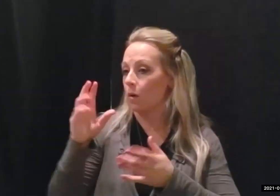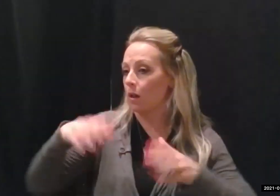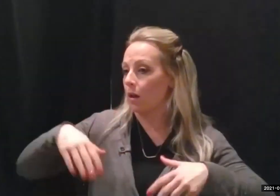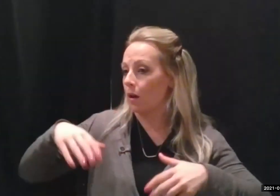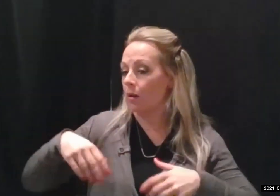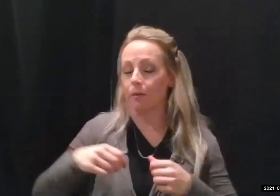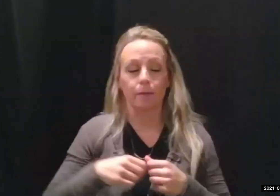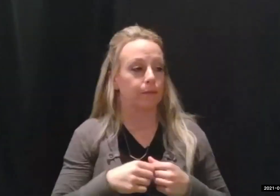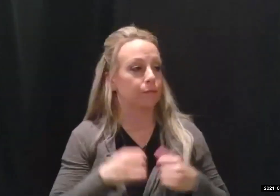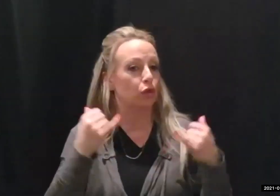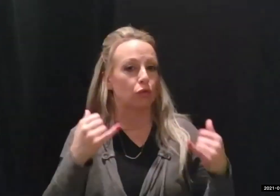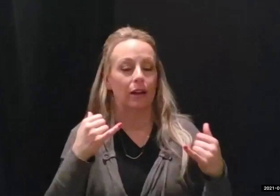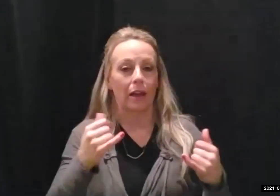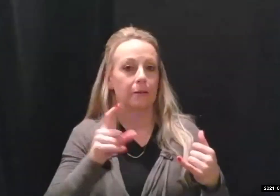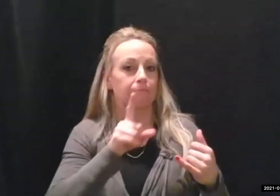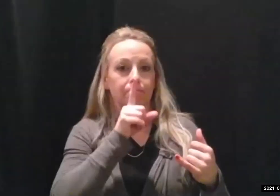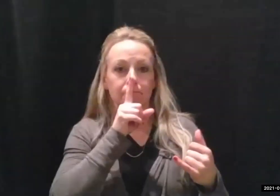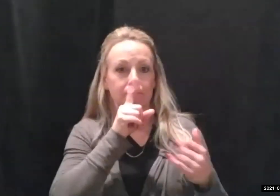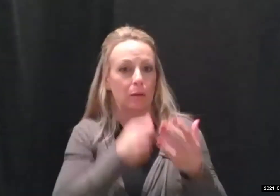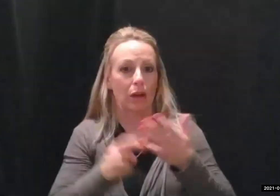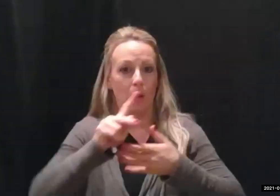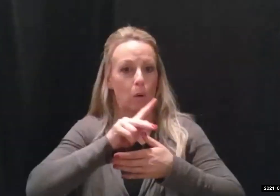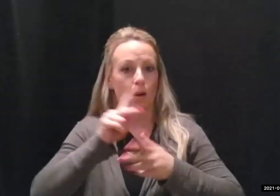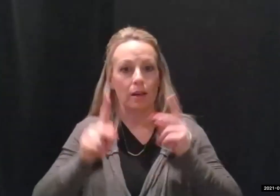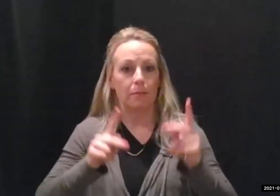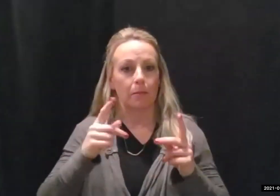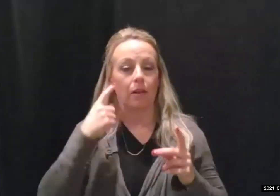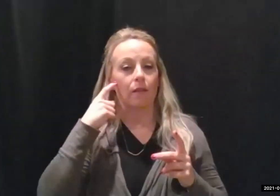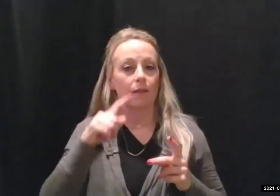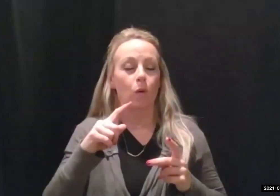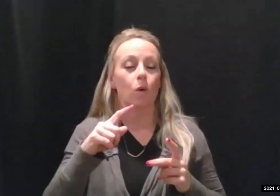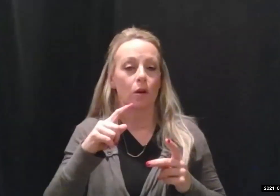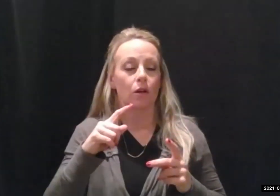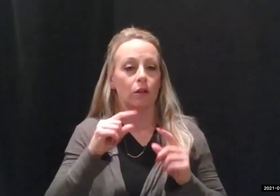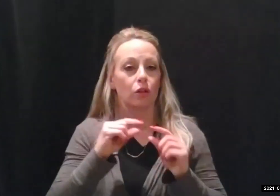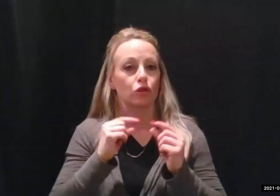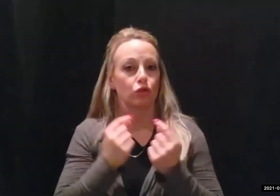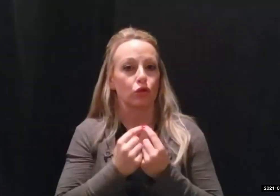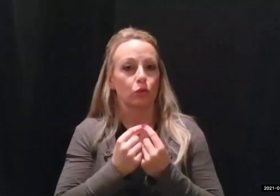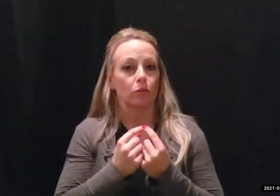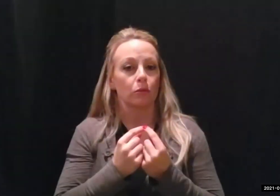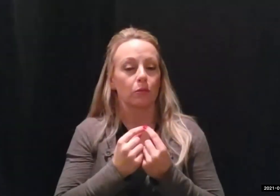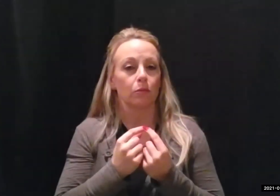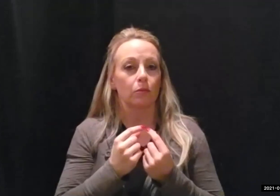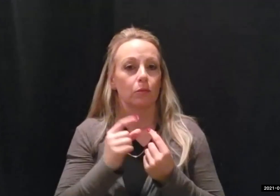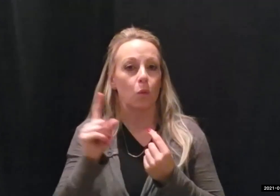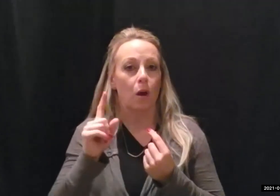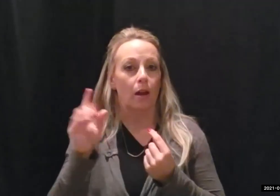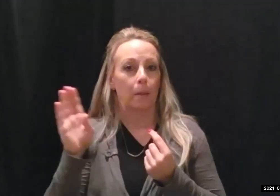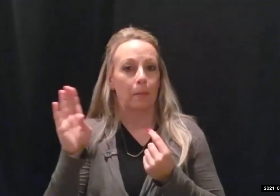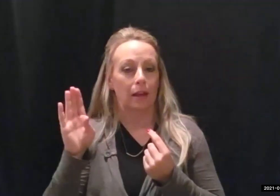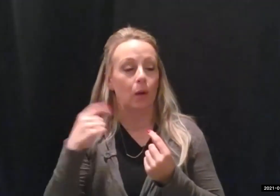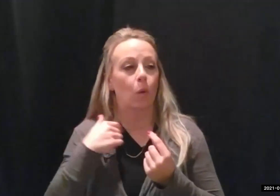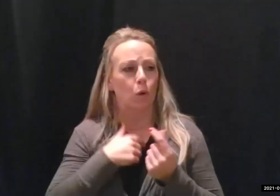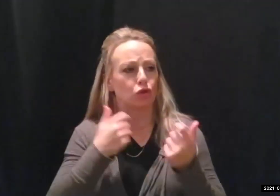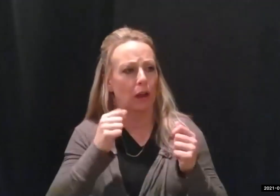At this point, we don't have really any further information to speak of. We are working with partners like community